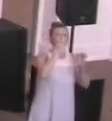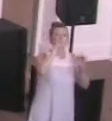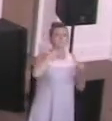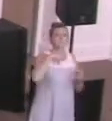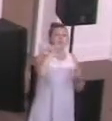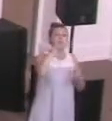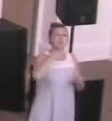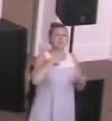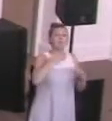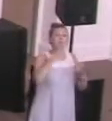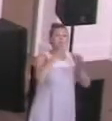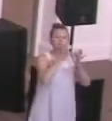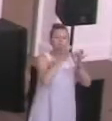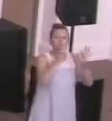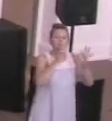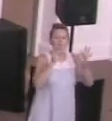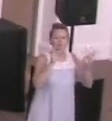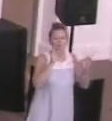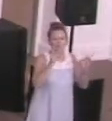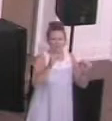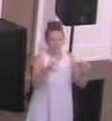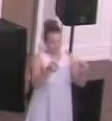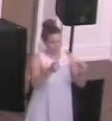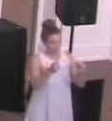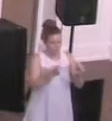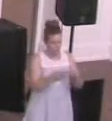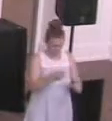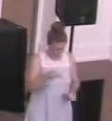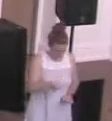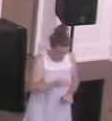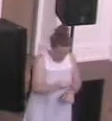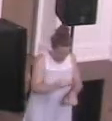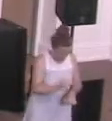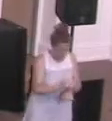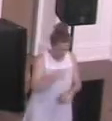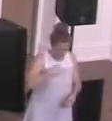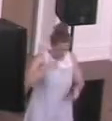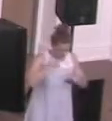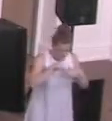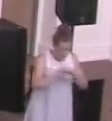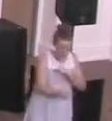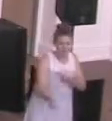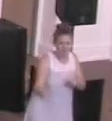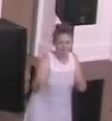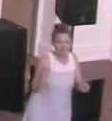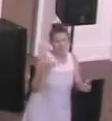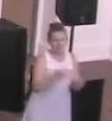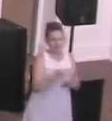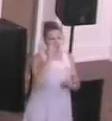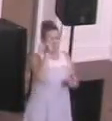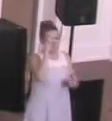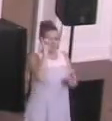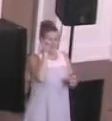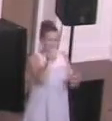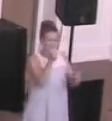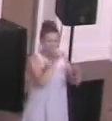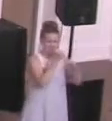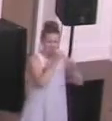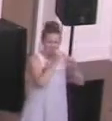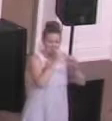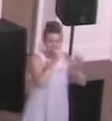set apart. From this ash I am born again, forever safe in the